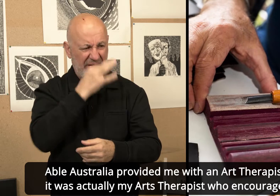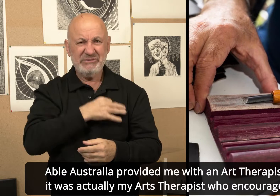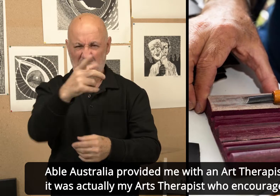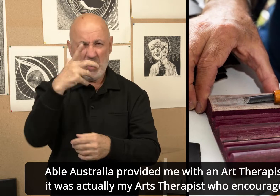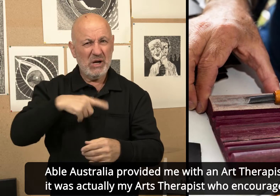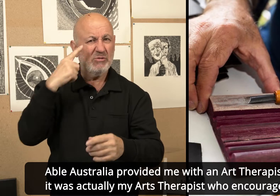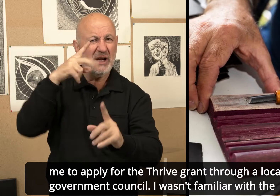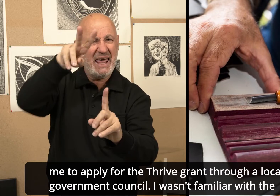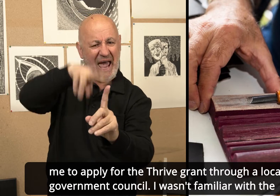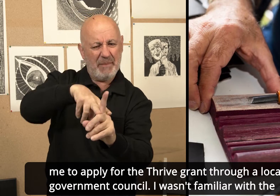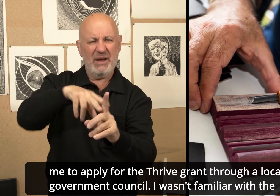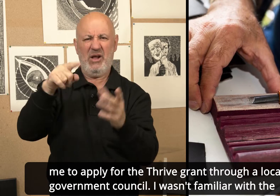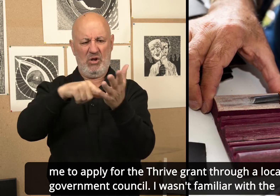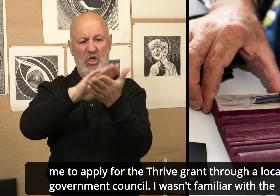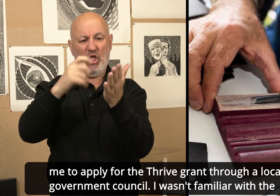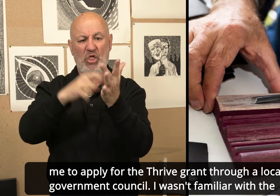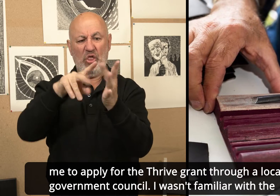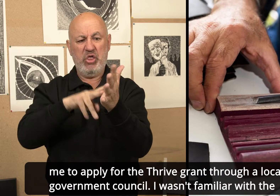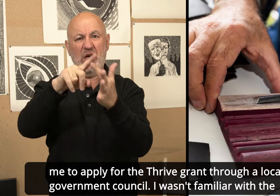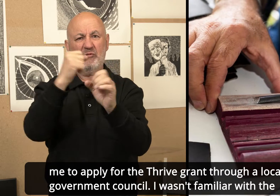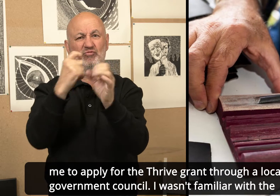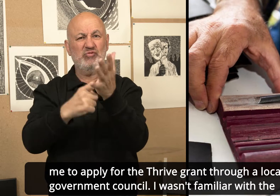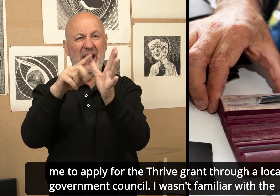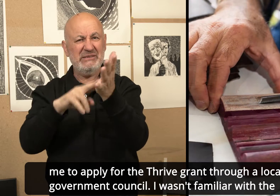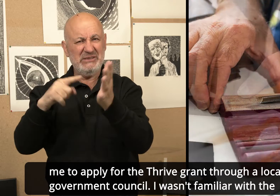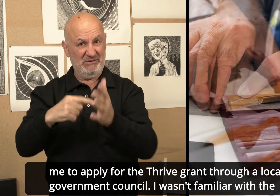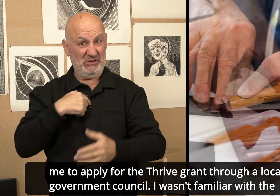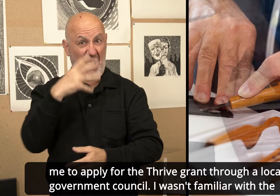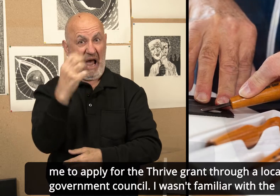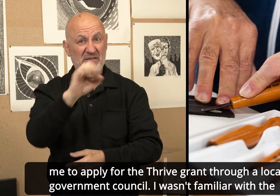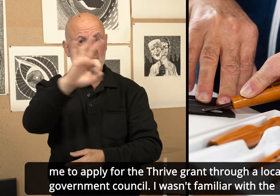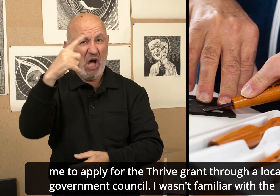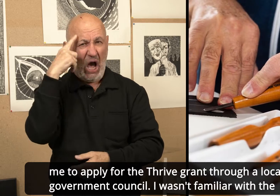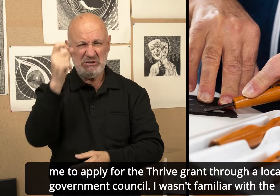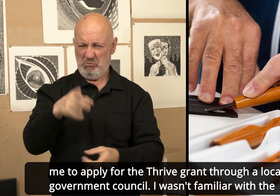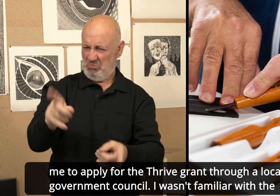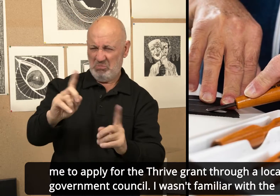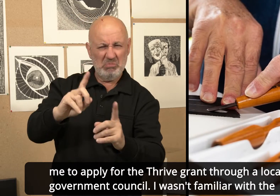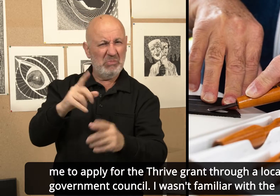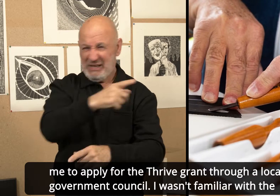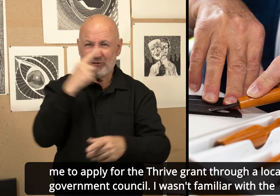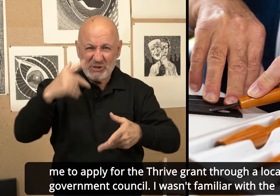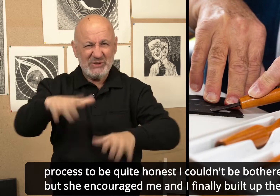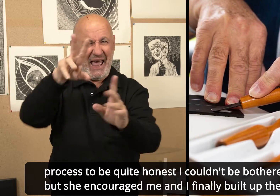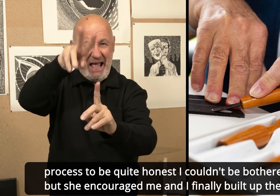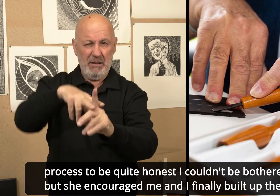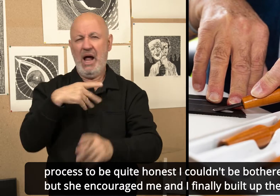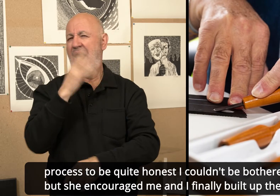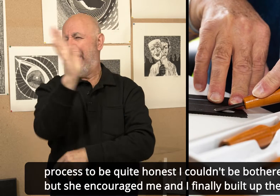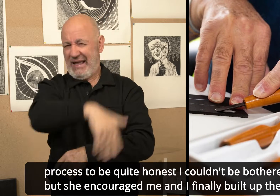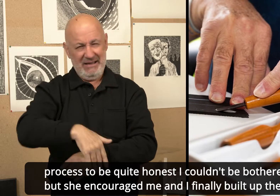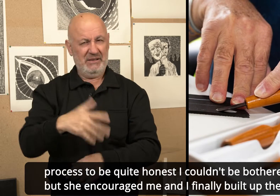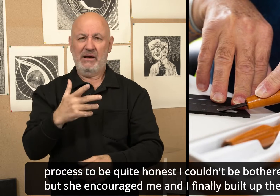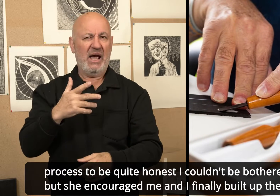my arts therapist who encouraged me to apply for a Thrive grant through a local government council. I wasn't familiar